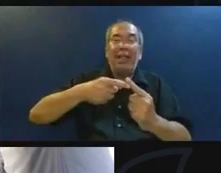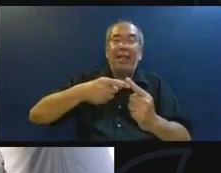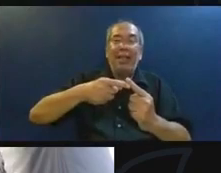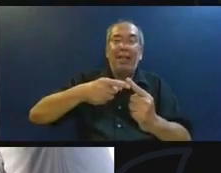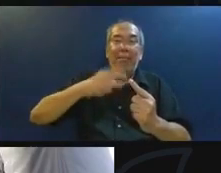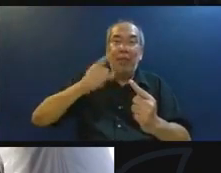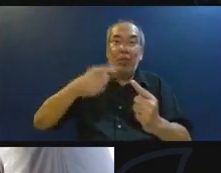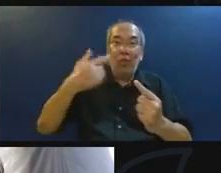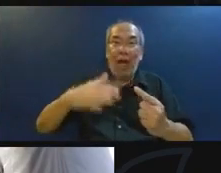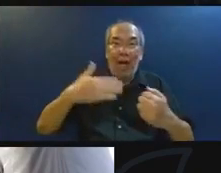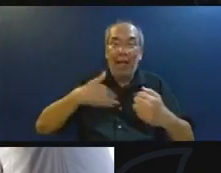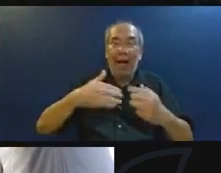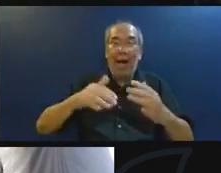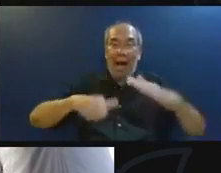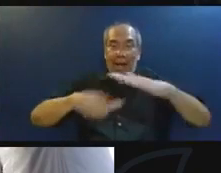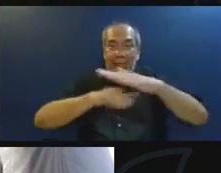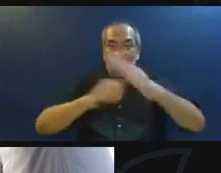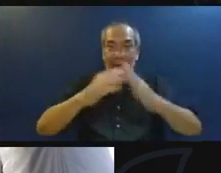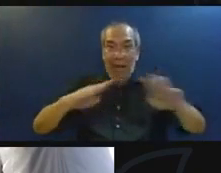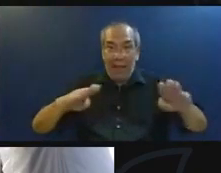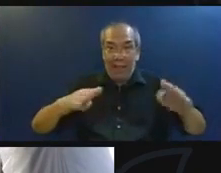visualize.